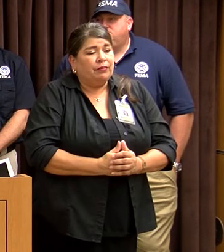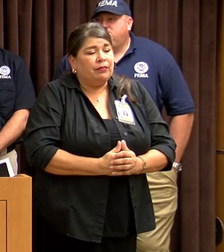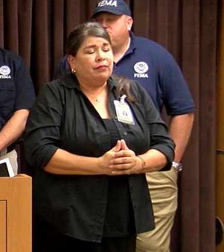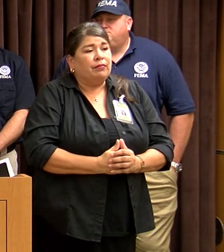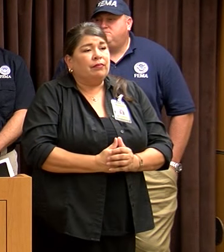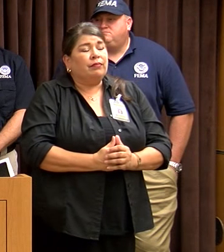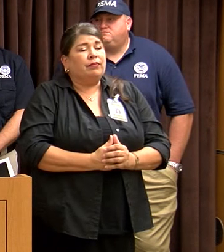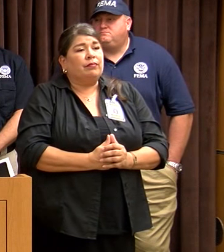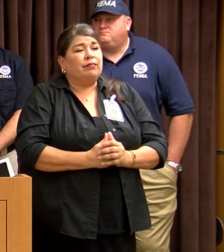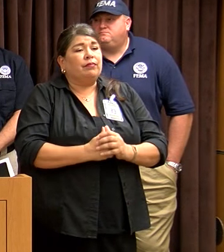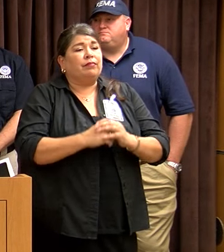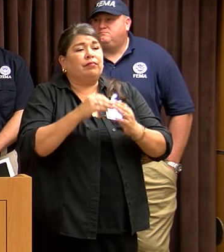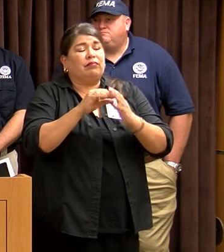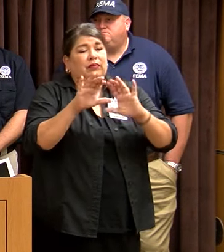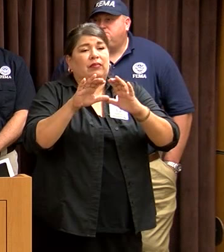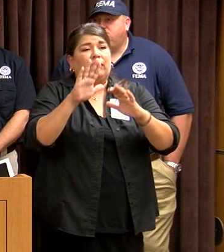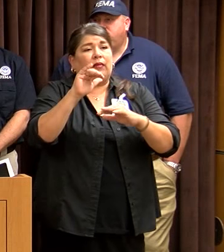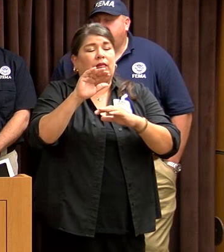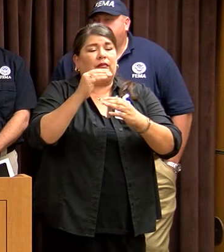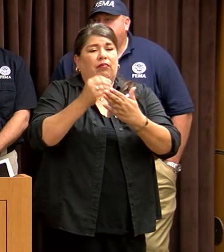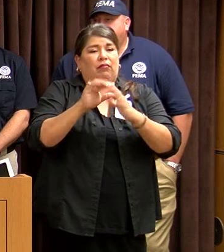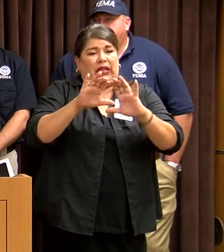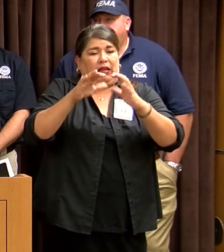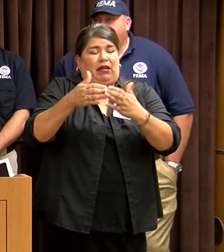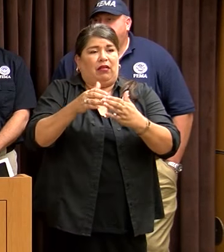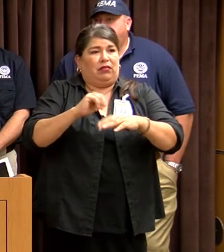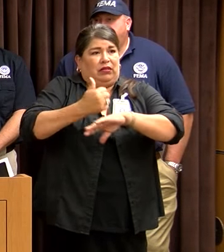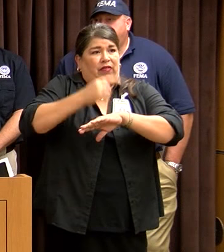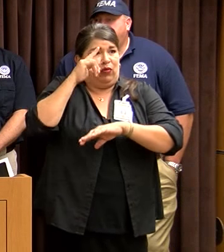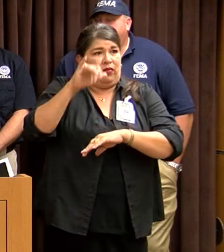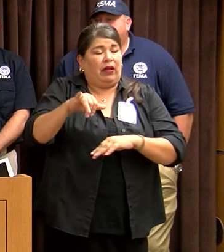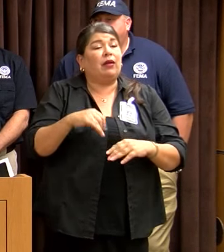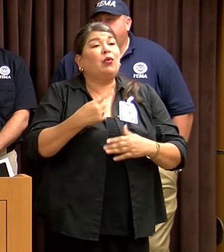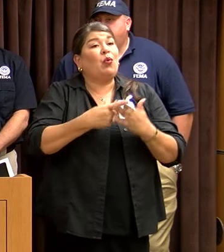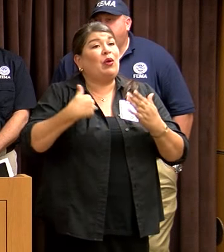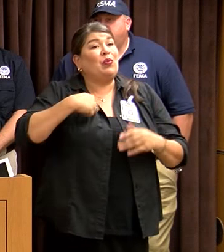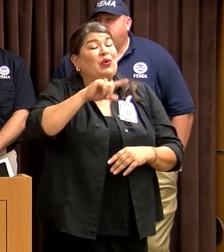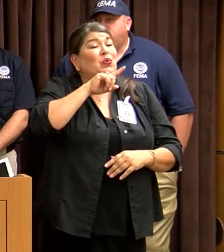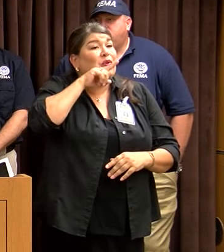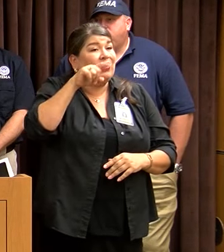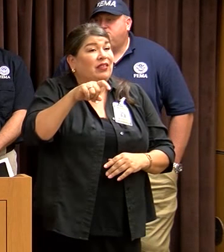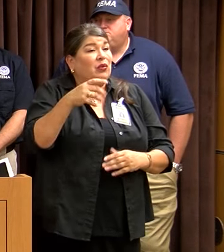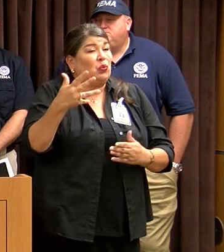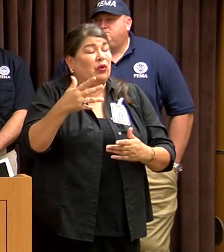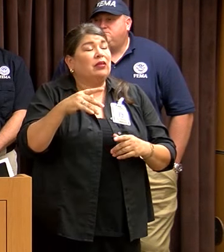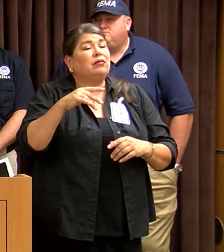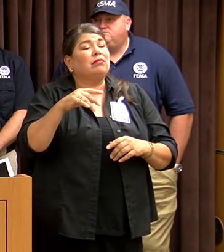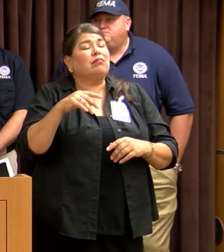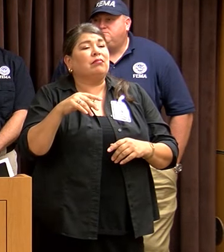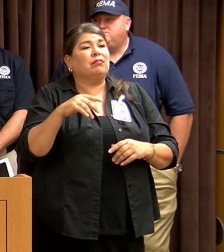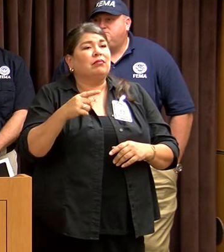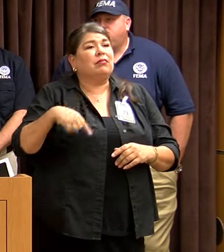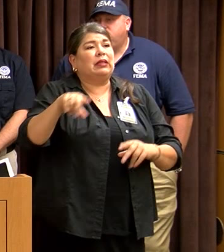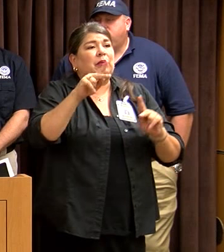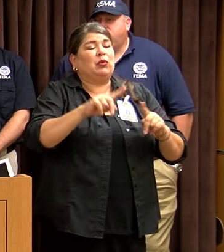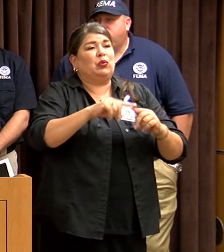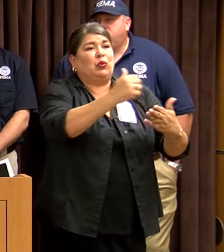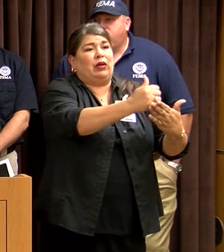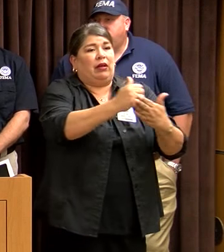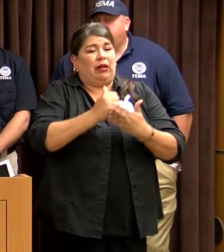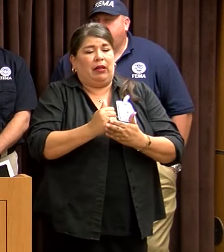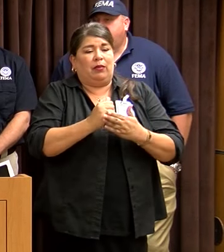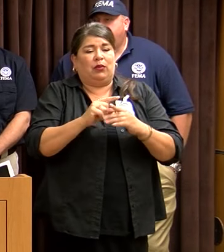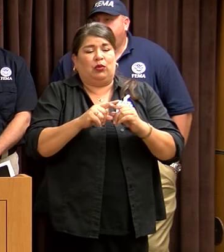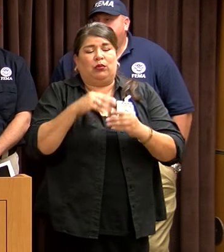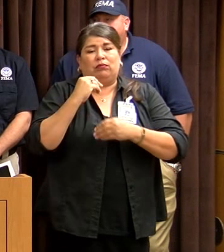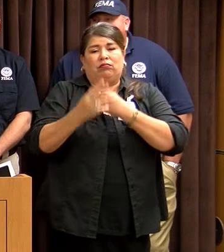accounts set up for that. And what we really need is for people to help bolster